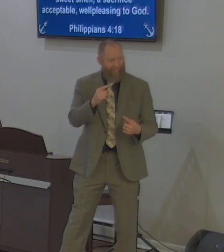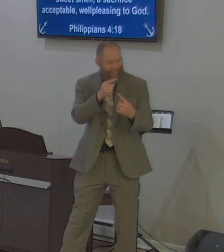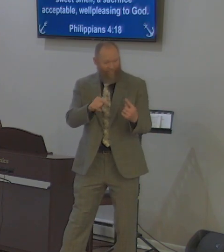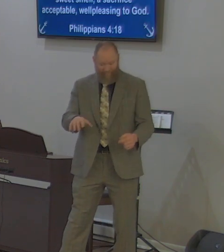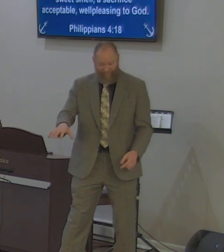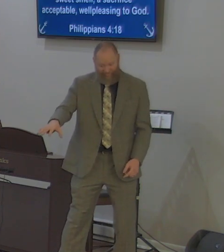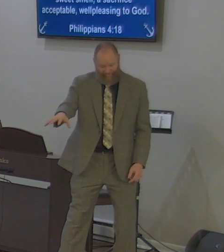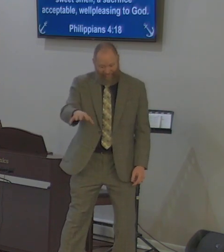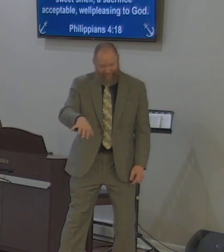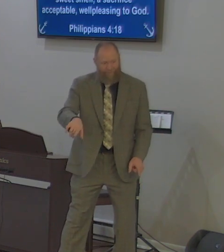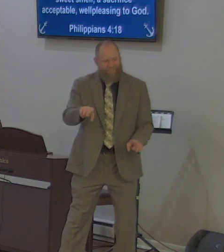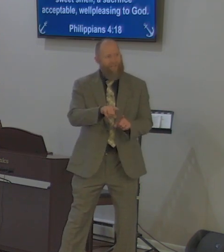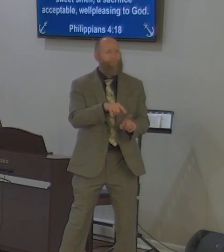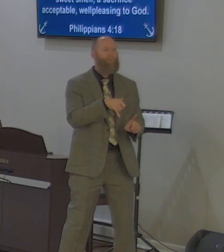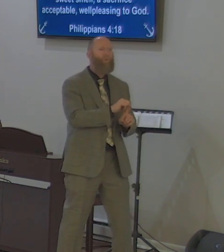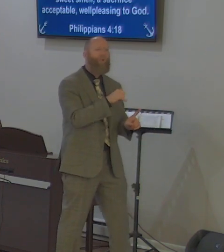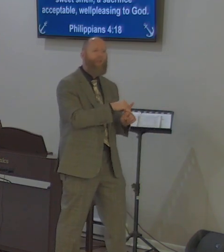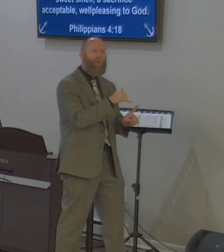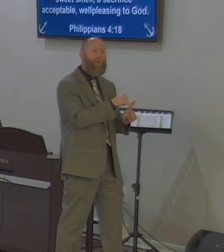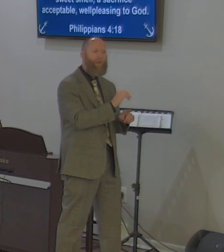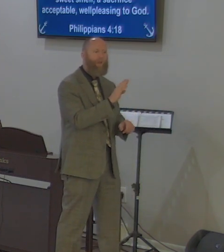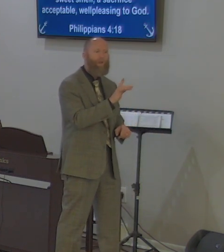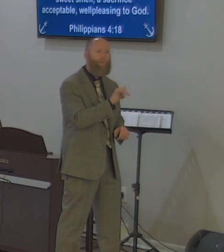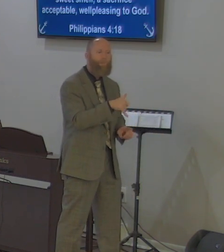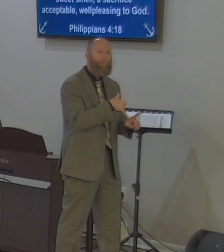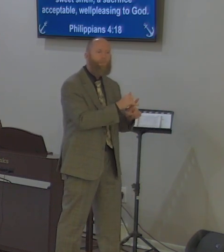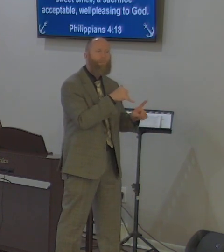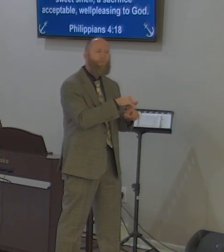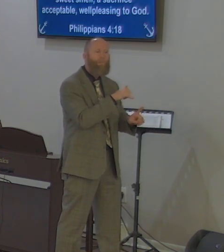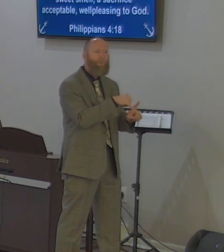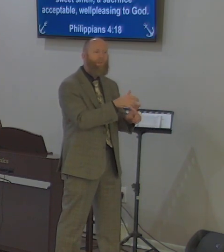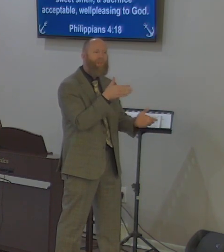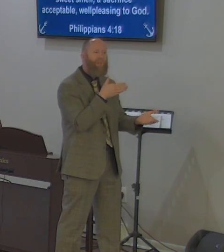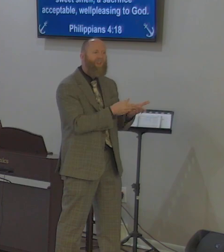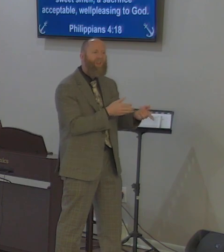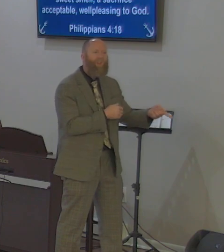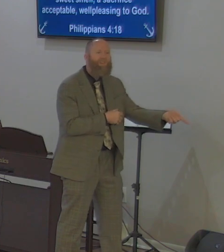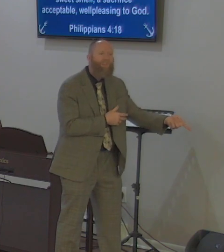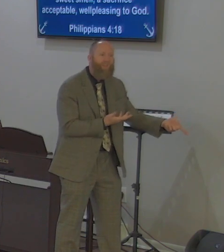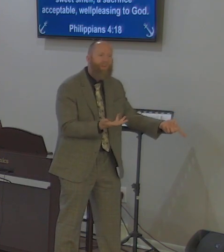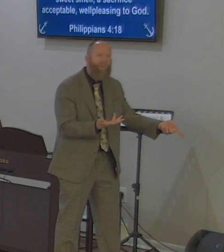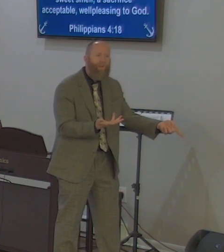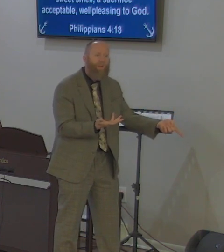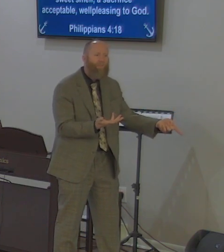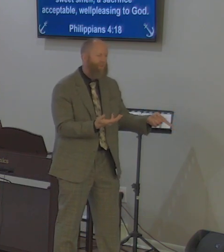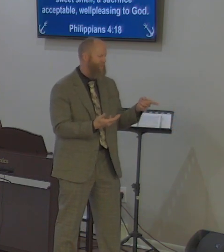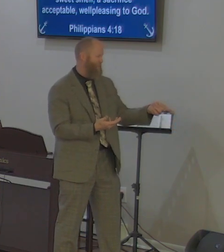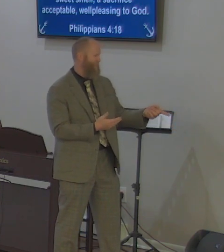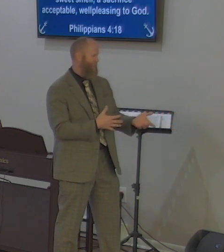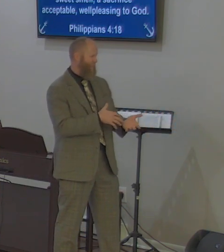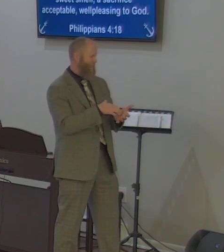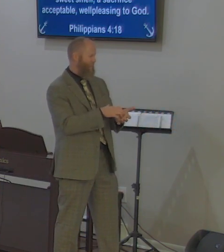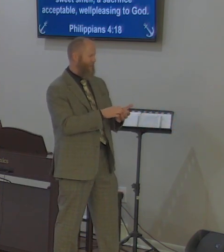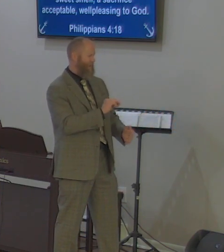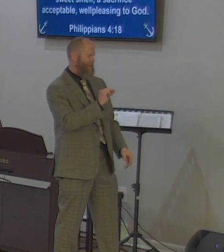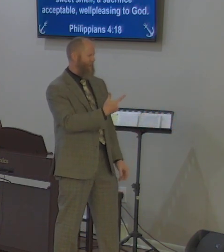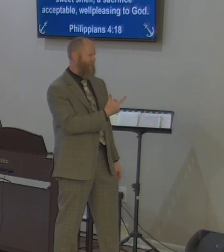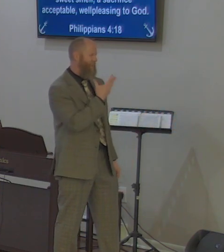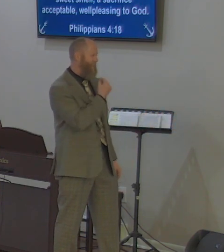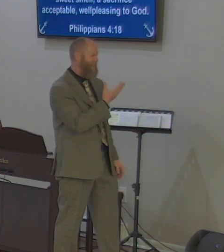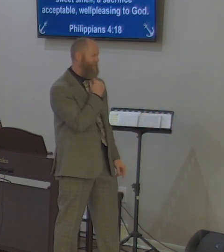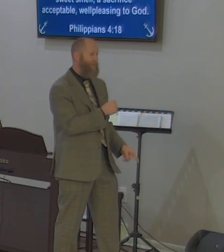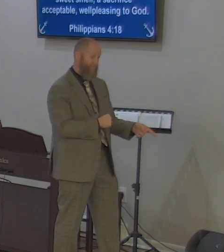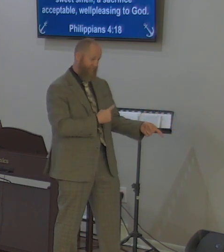kind of bullies. That's what they are. And they say this, well, what do these feeble Jews? You probably think, I think they like us, right?